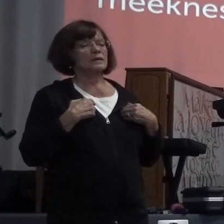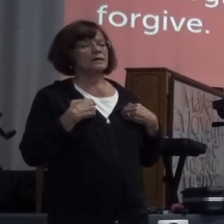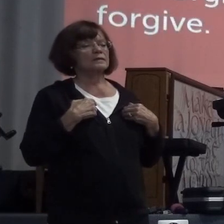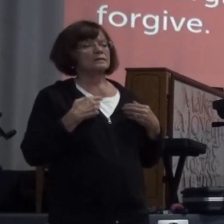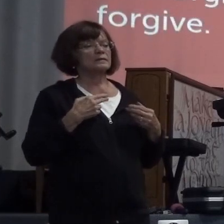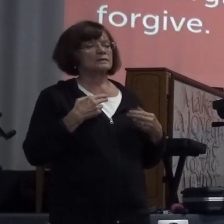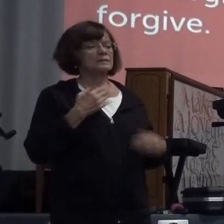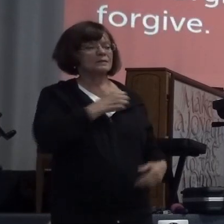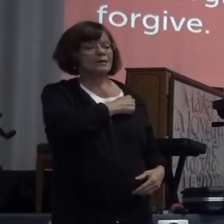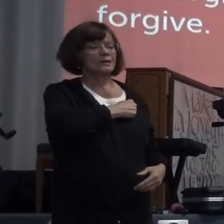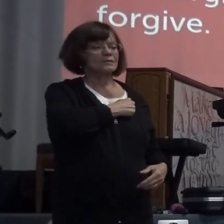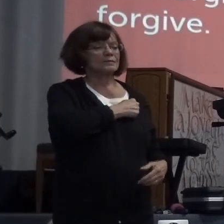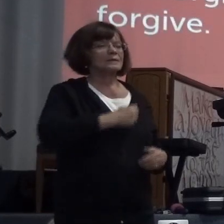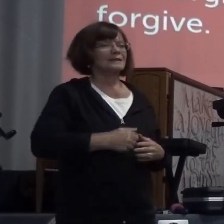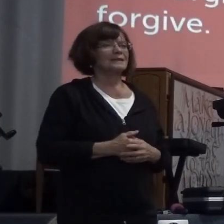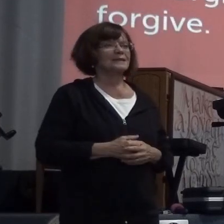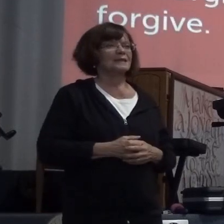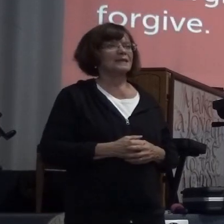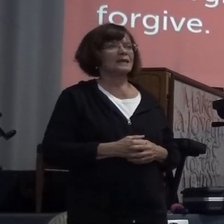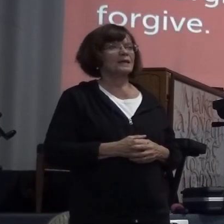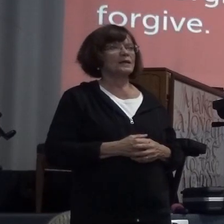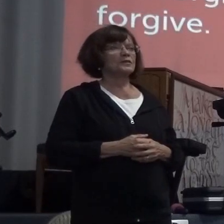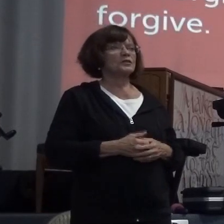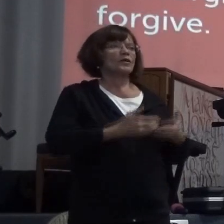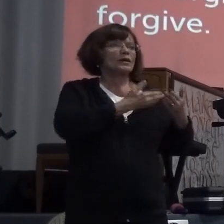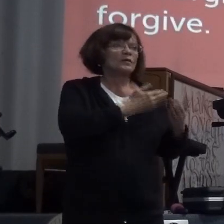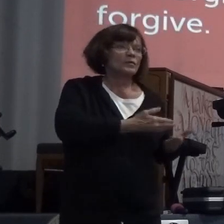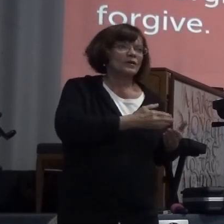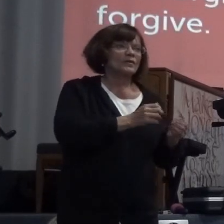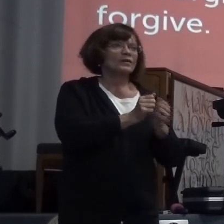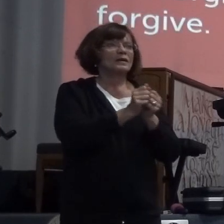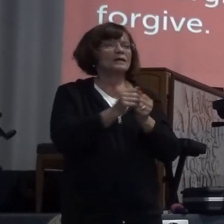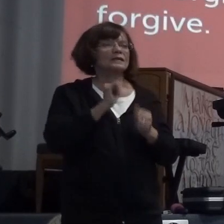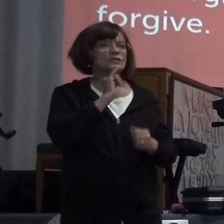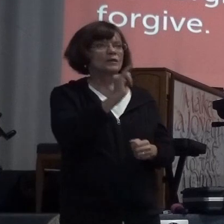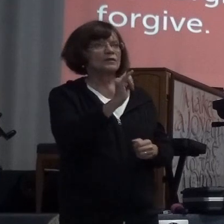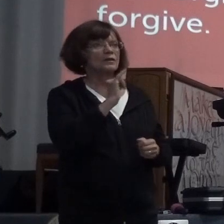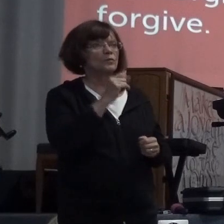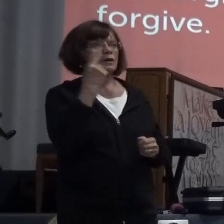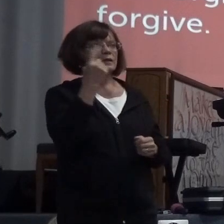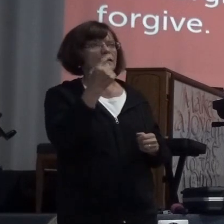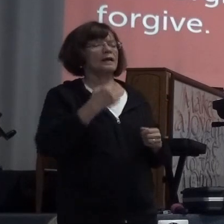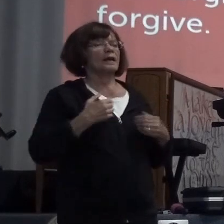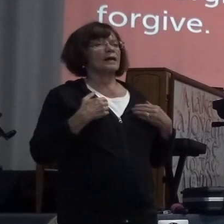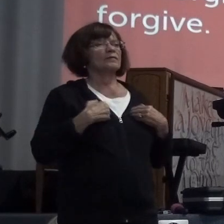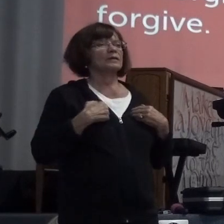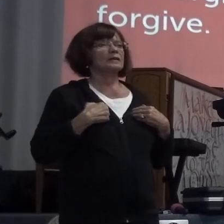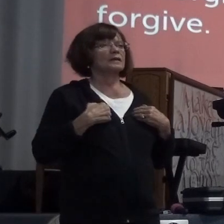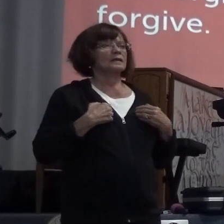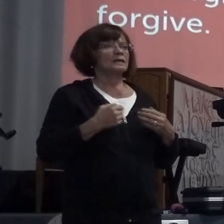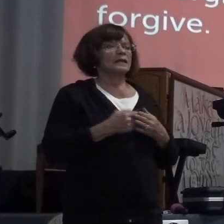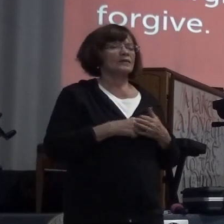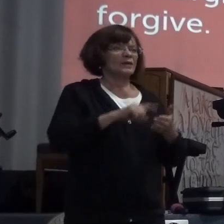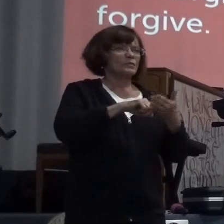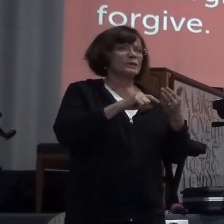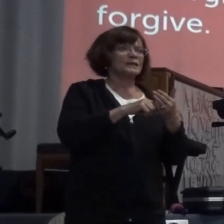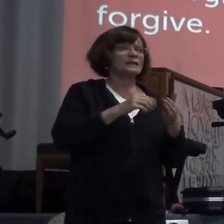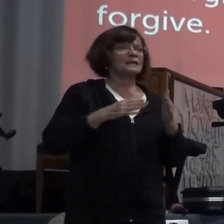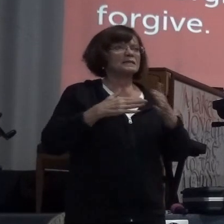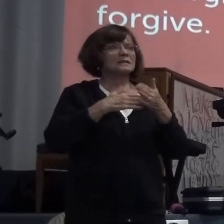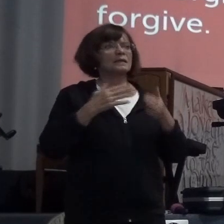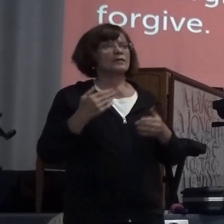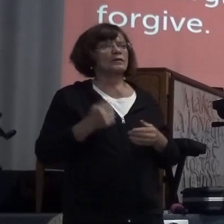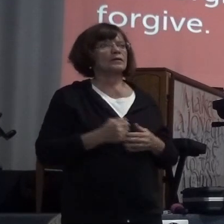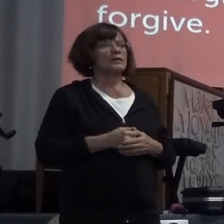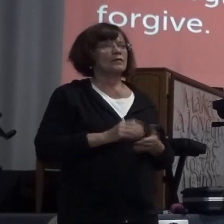you, didn't I? Sorry. Bearing with one another, if one has a complaint against another, forgiving each other, and as the Lord has forgiven you, you